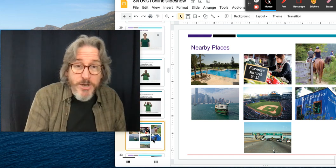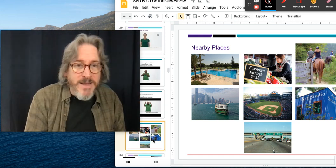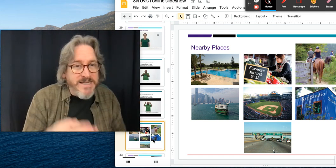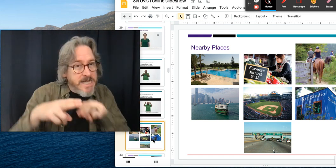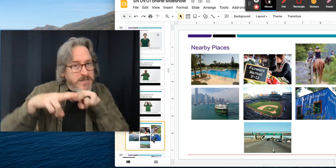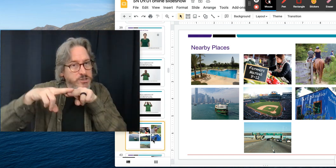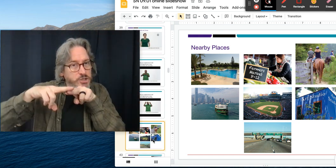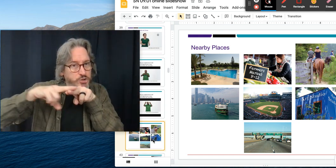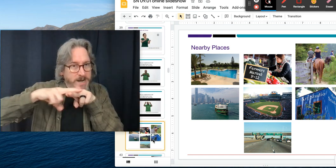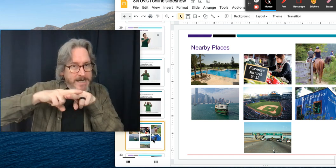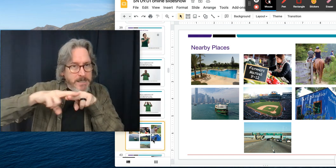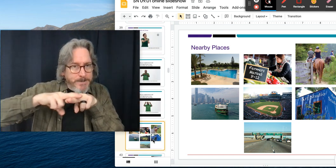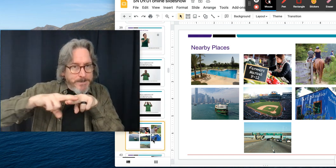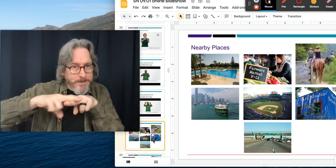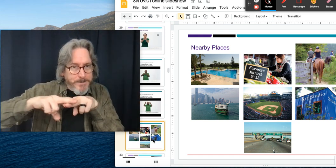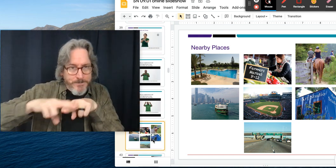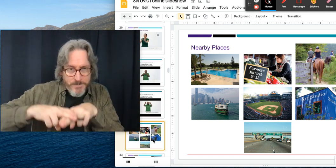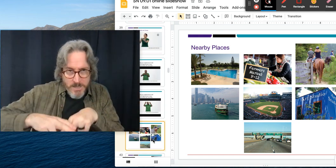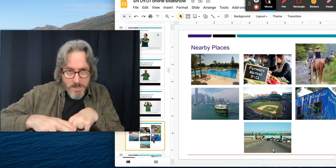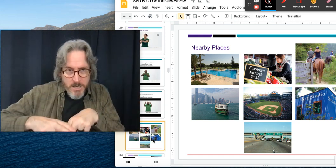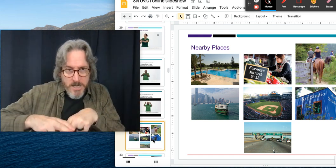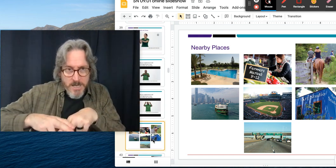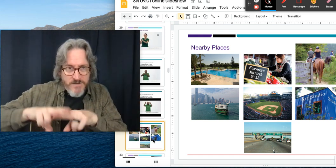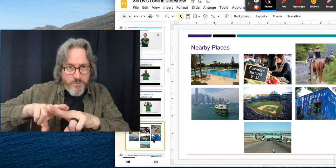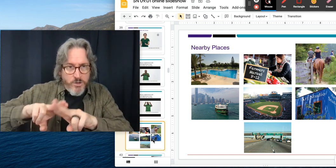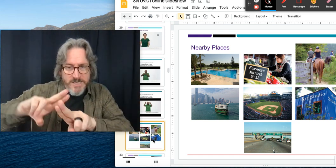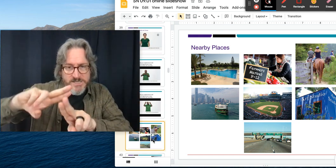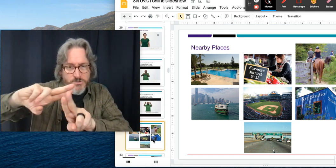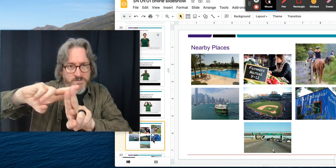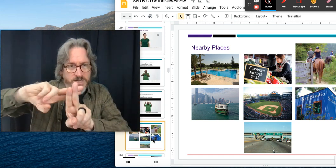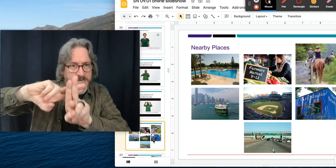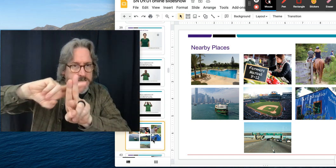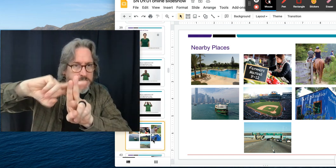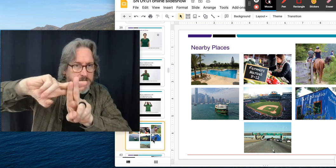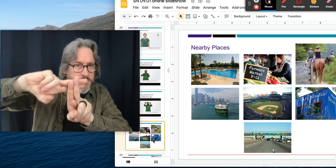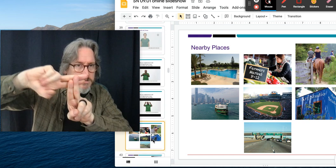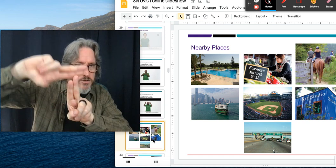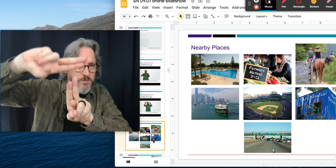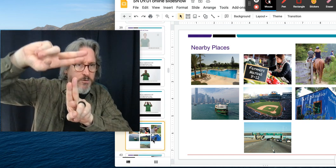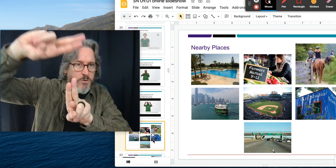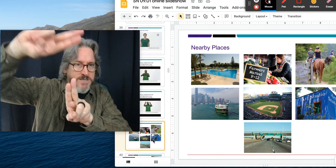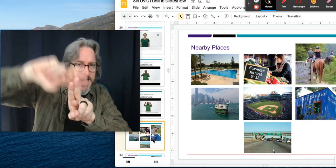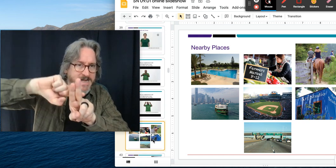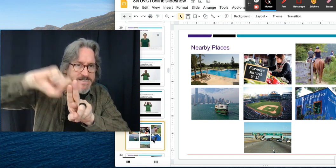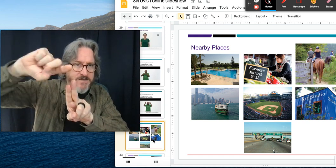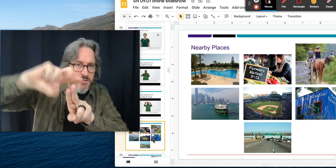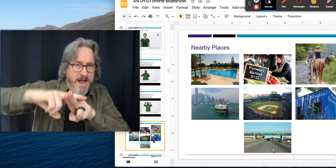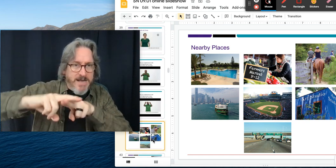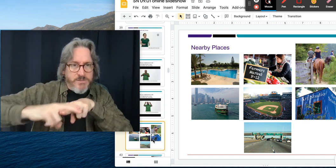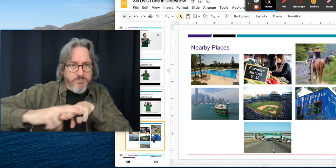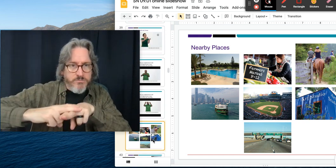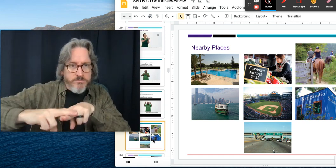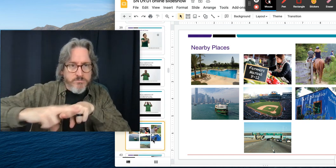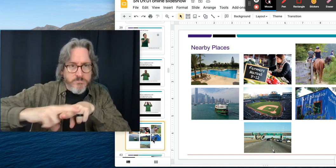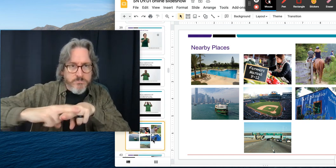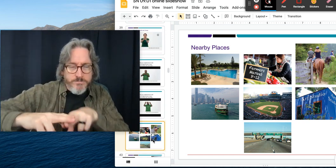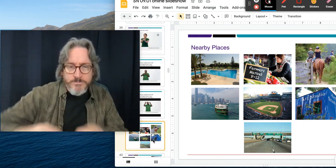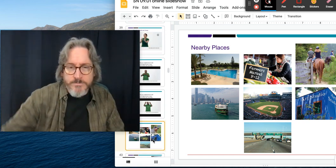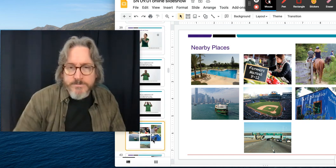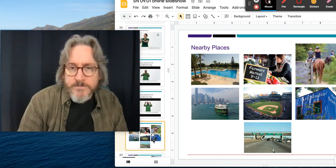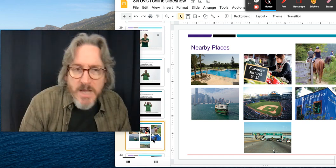So these are nearby things. There's train. And if you look, it's sort of like the railroad ties and the tracks.